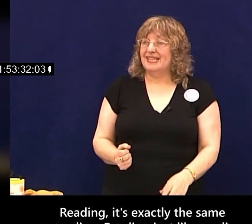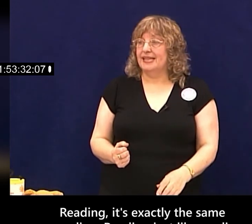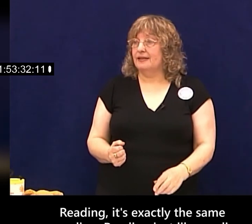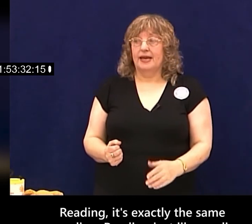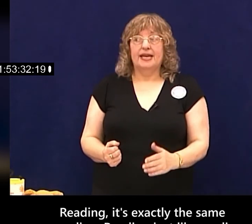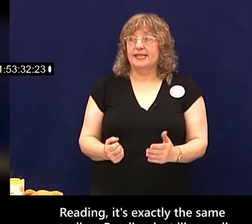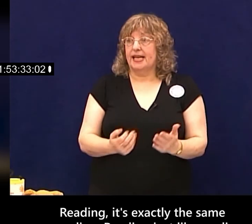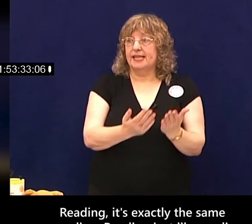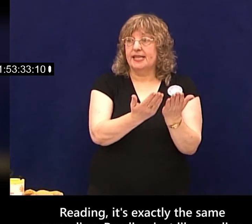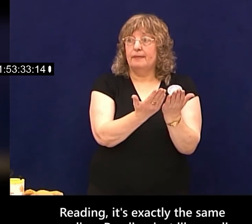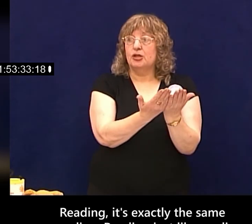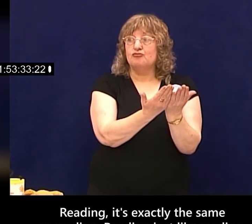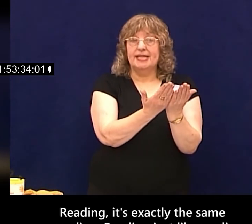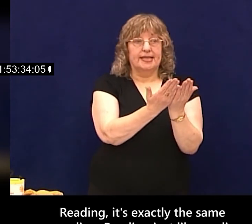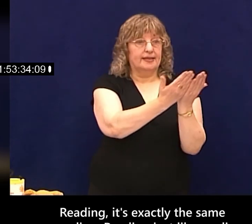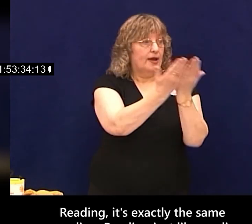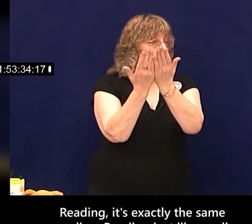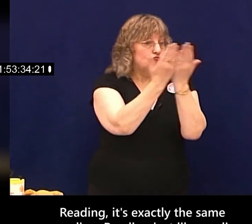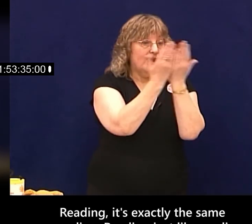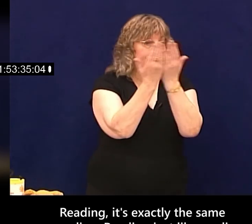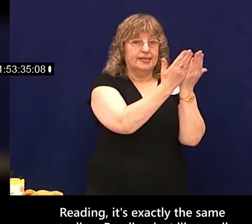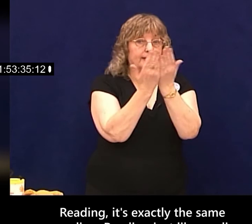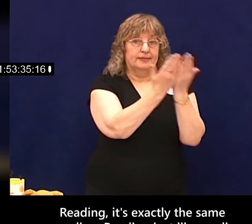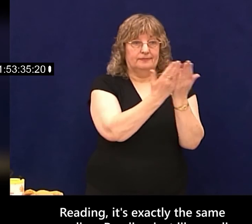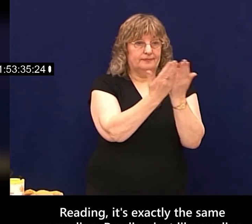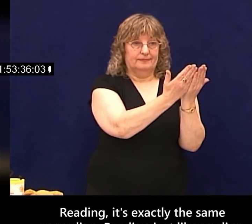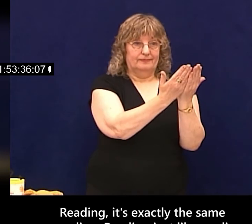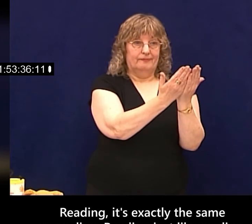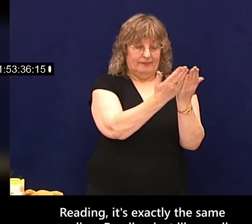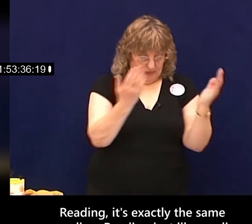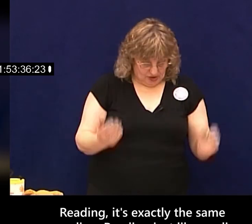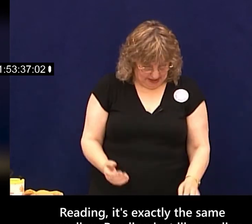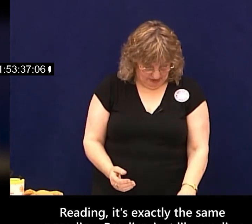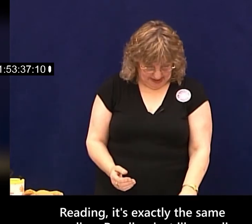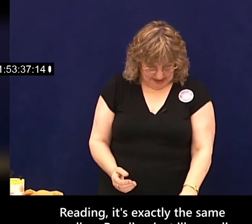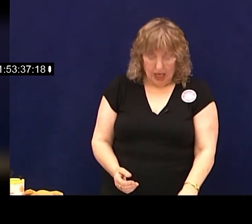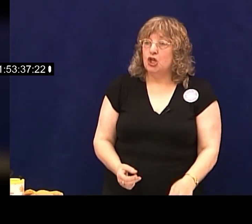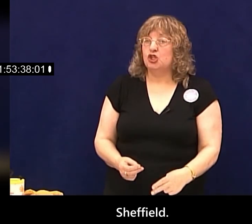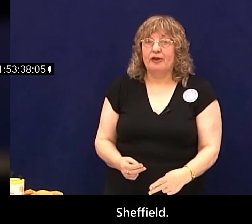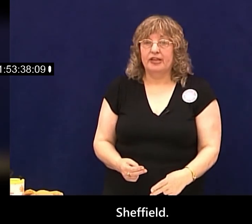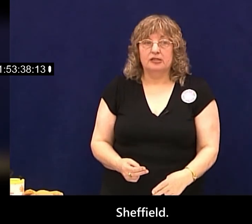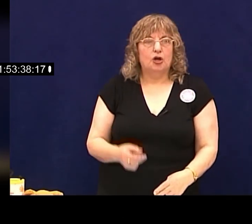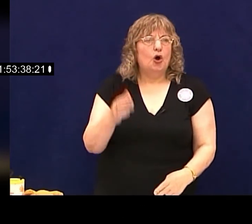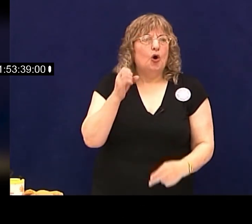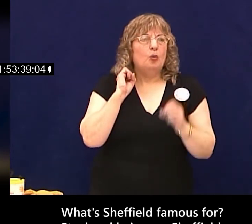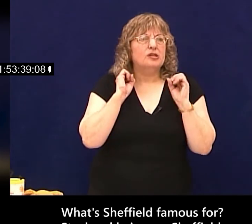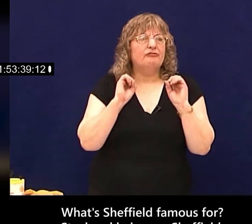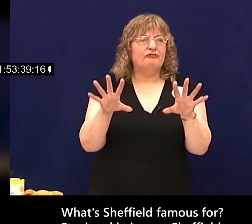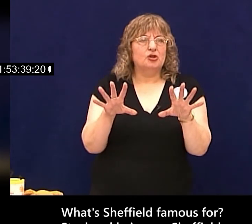Reading. It's exactly the same as reading. Reading. Just like reading. Sheffield. What's